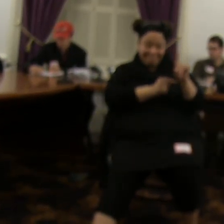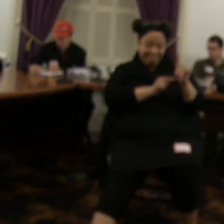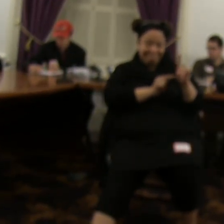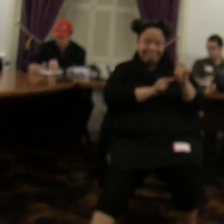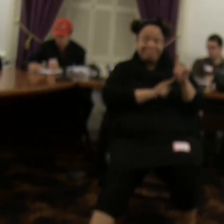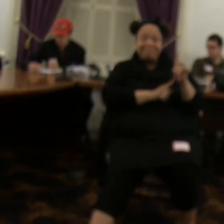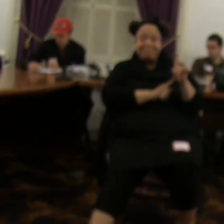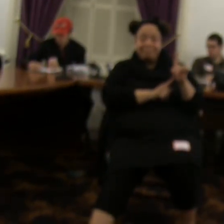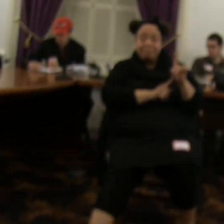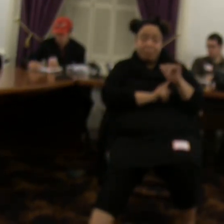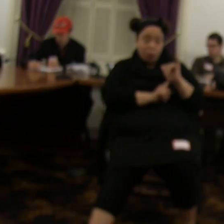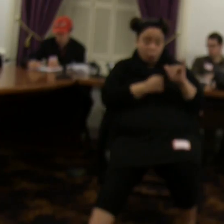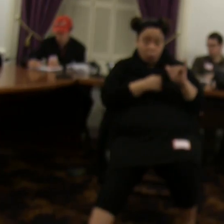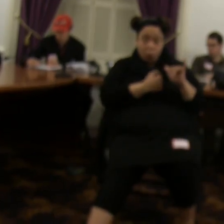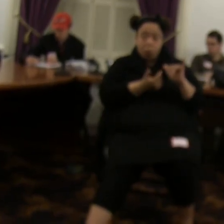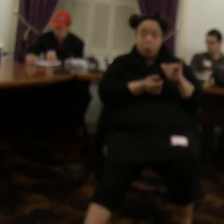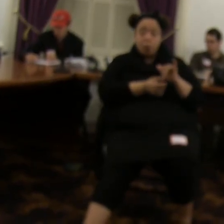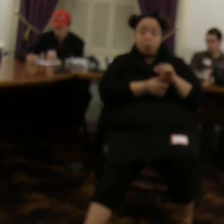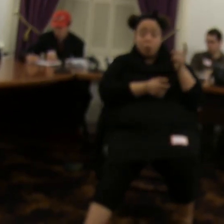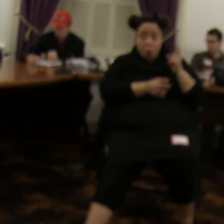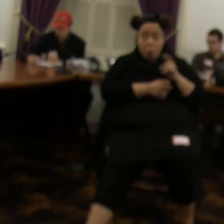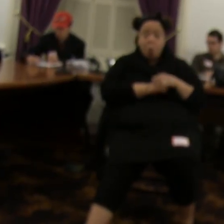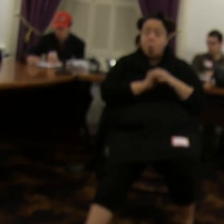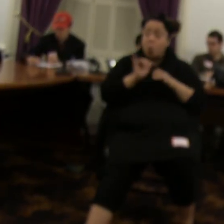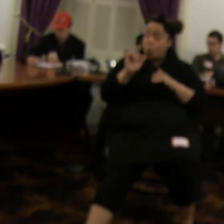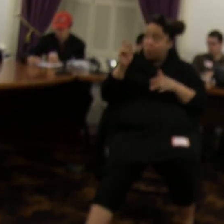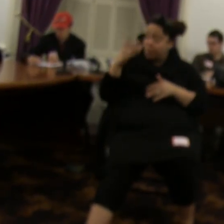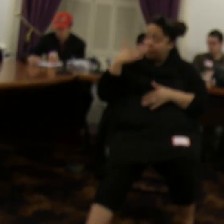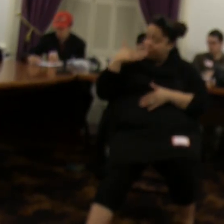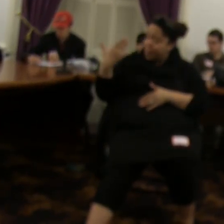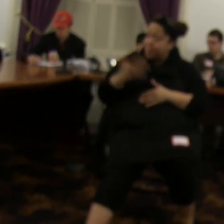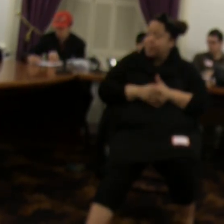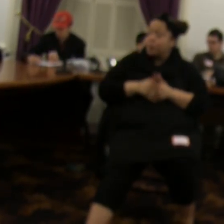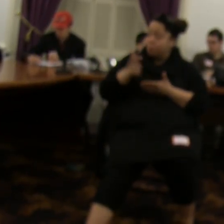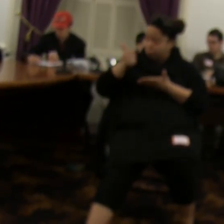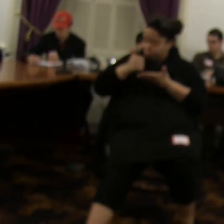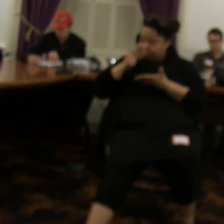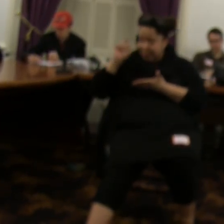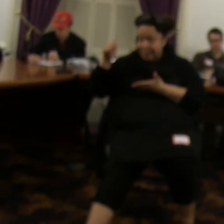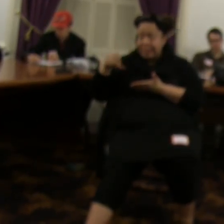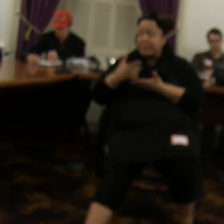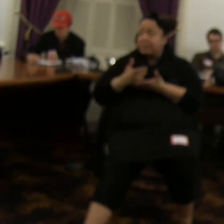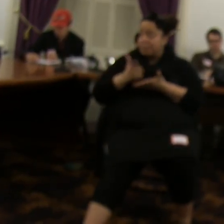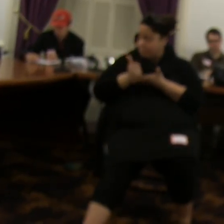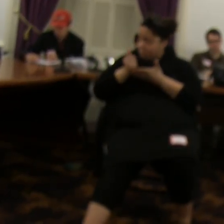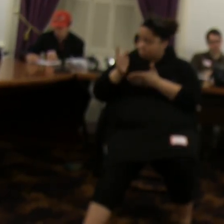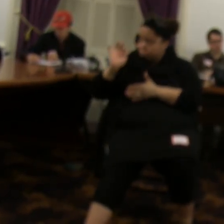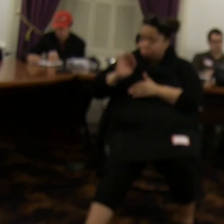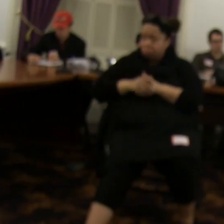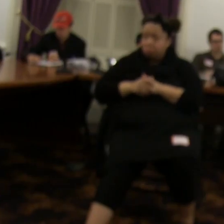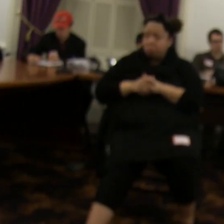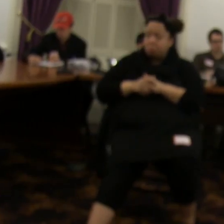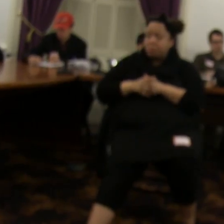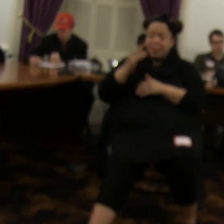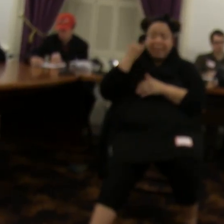SSTA, which is transportation. Okay. And then I get also support through Medicaid and